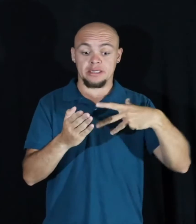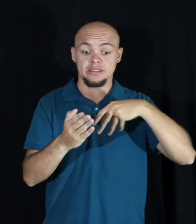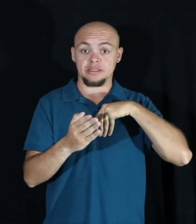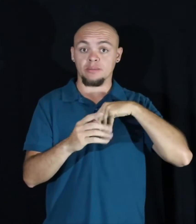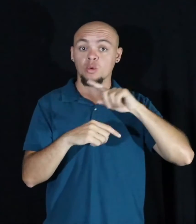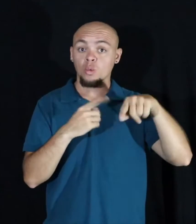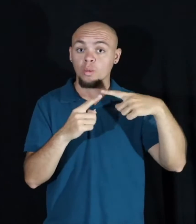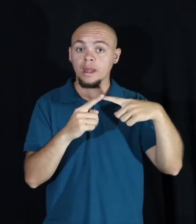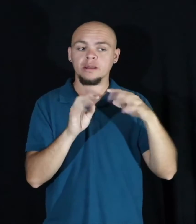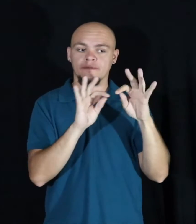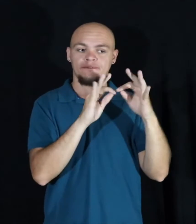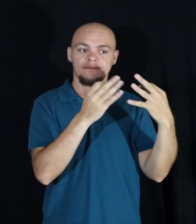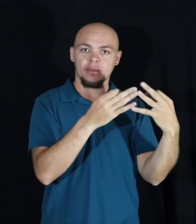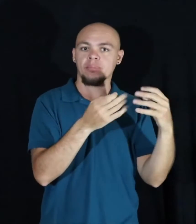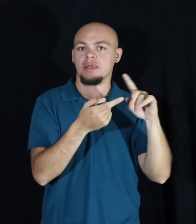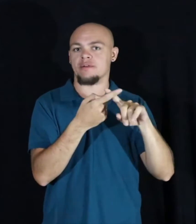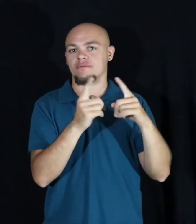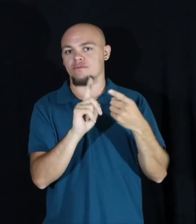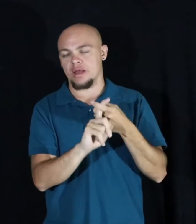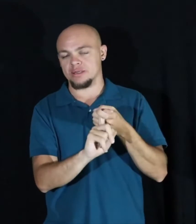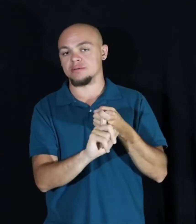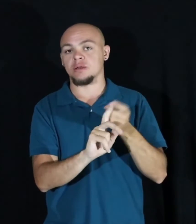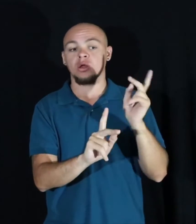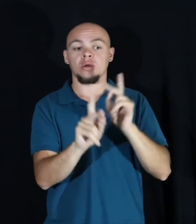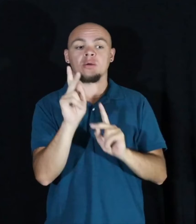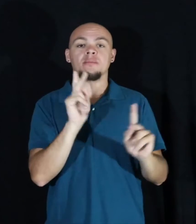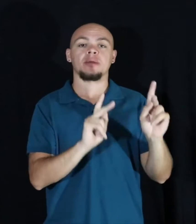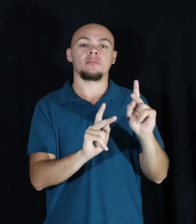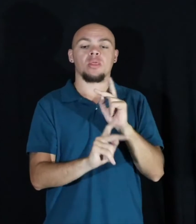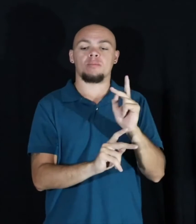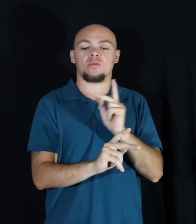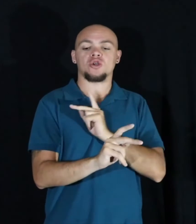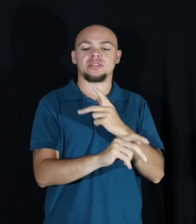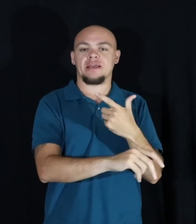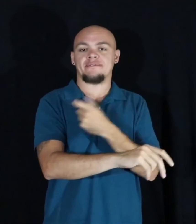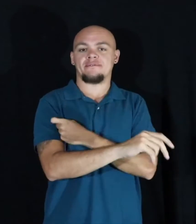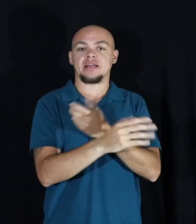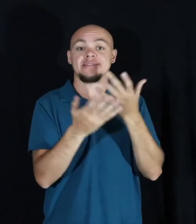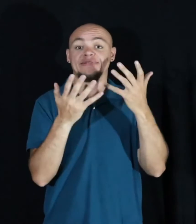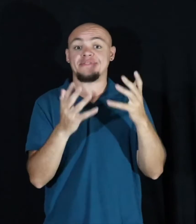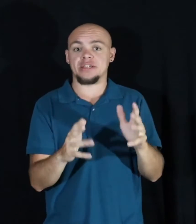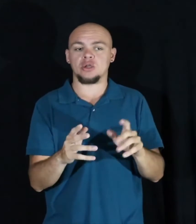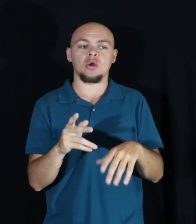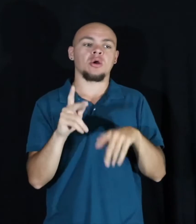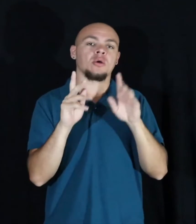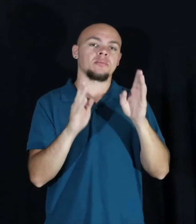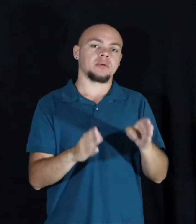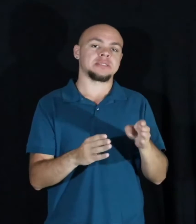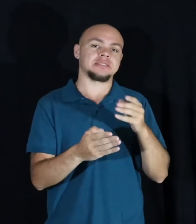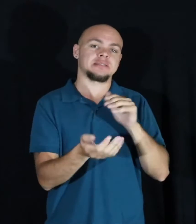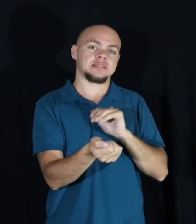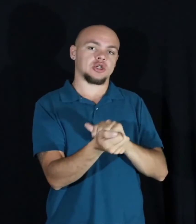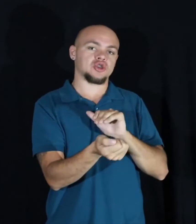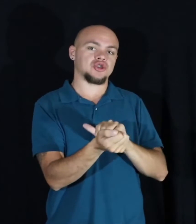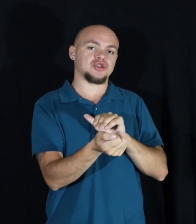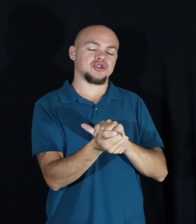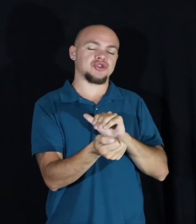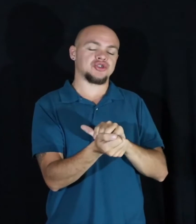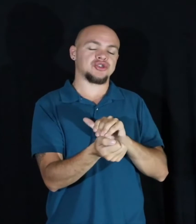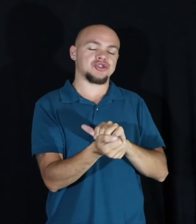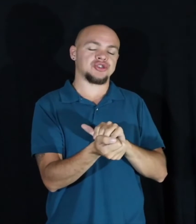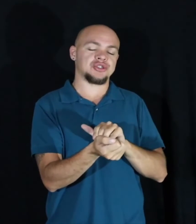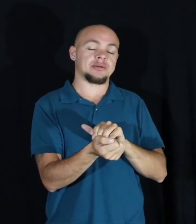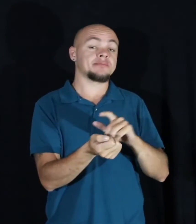a family member or friend, from somebody who'd personally been vaccinated, or from a trusted healthcare professional. I saw